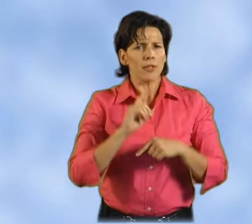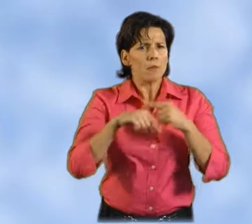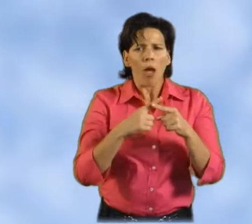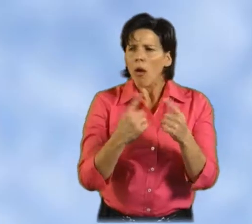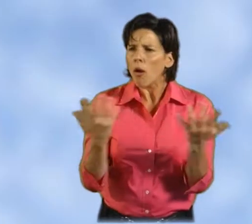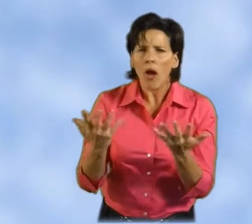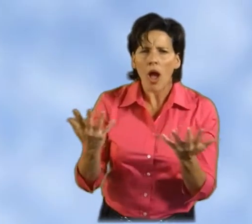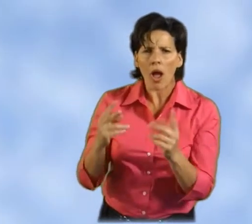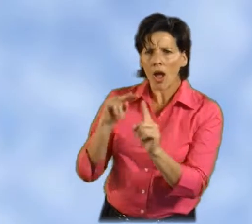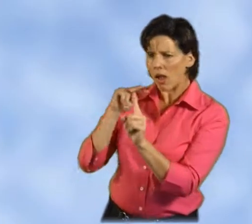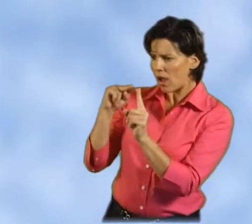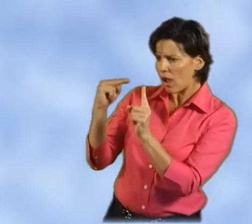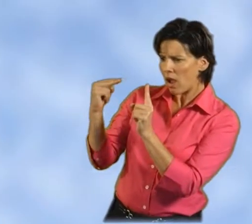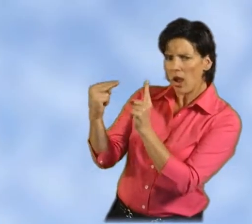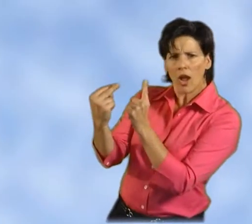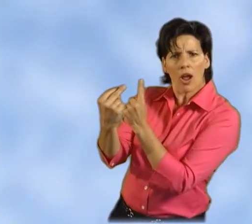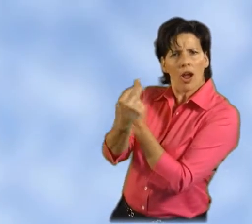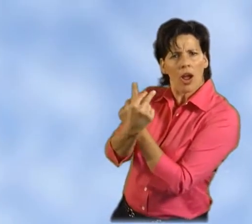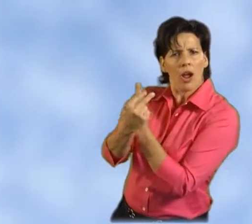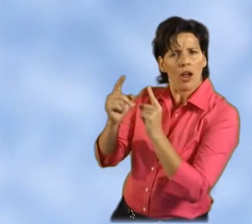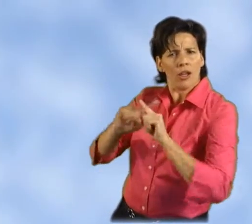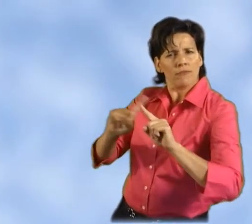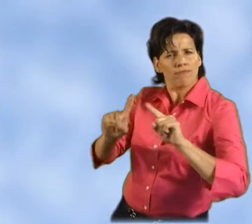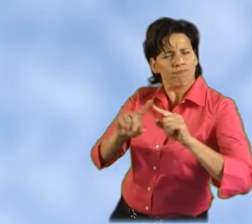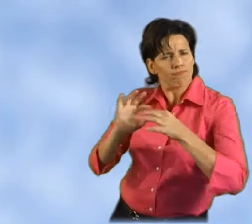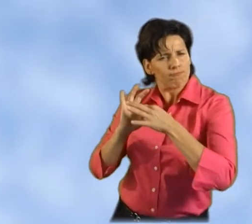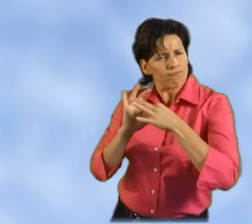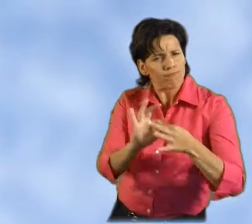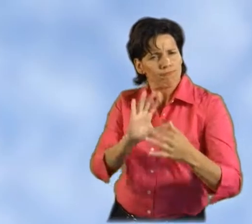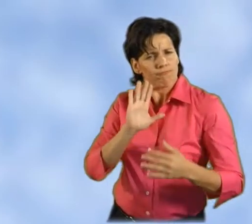Now, I know that mammograms can seem a little scary to some of us.